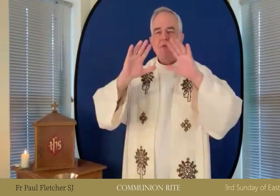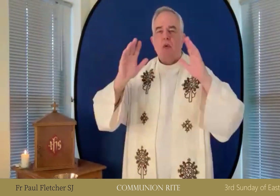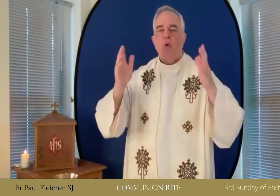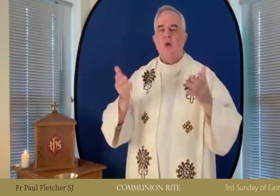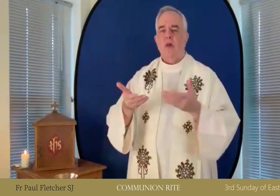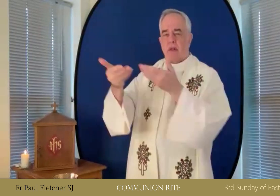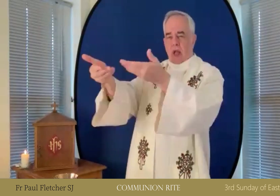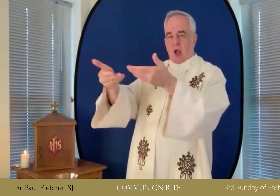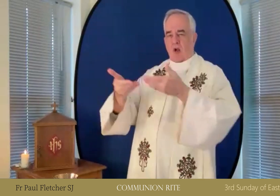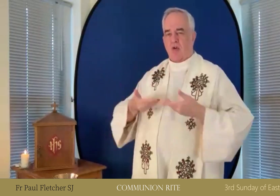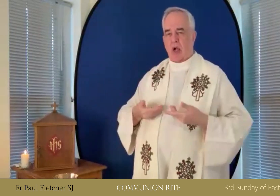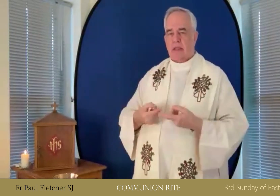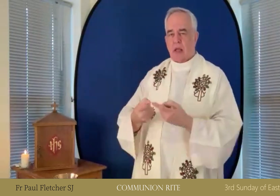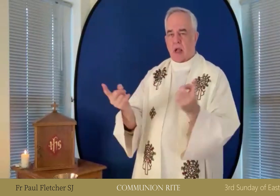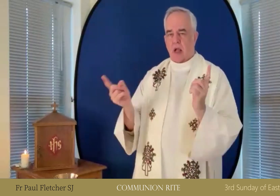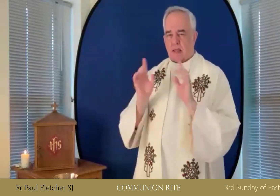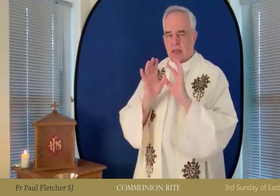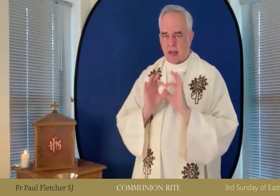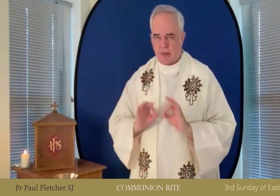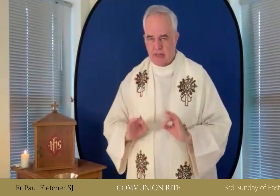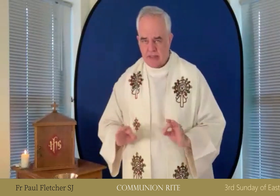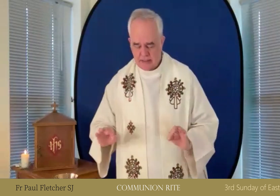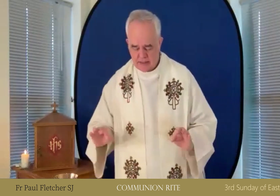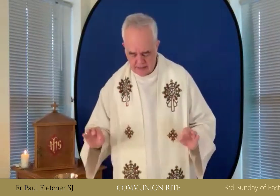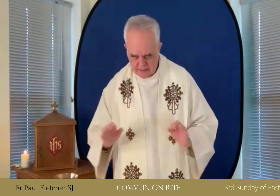of the world, grant us.